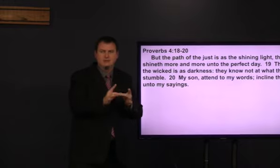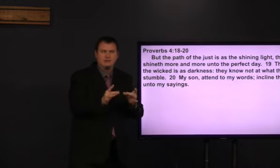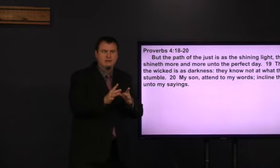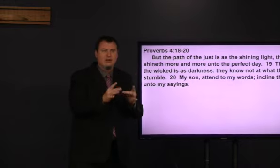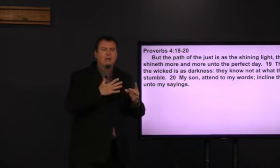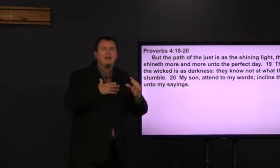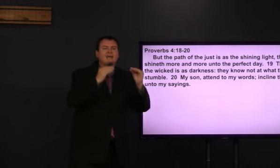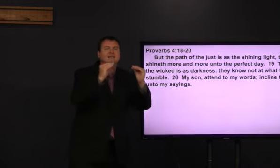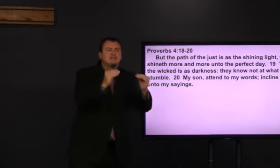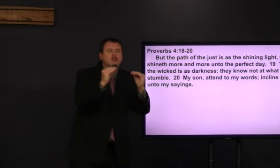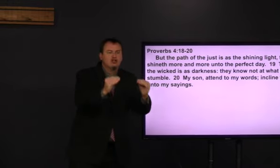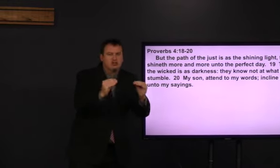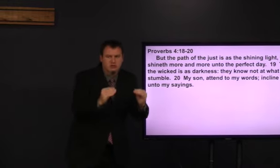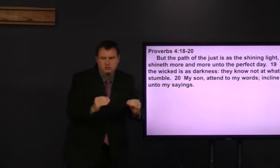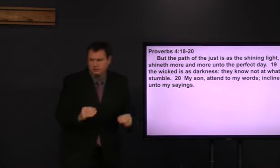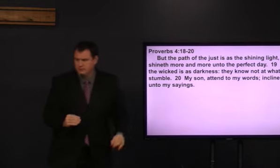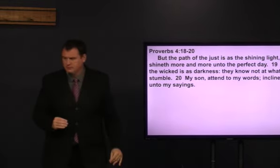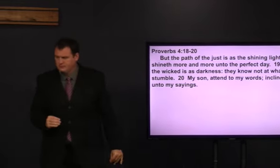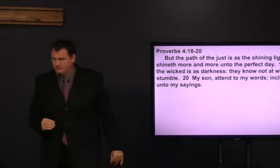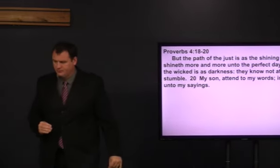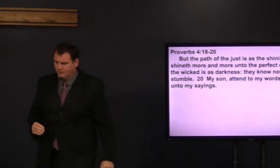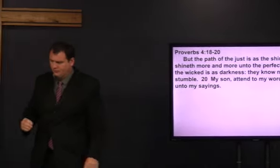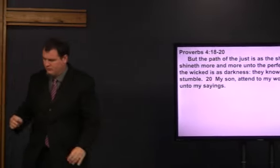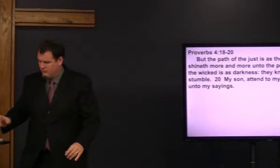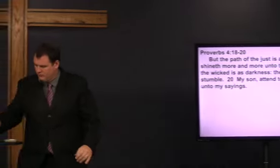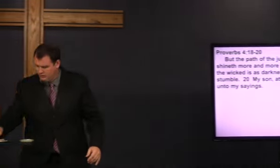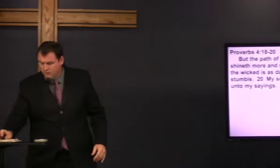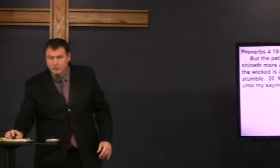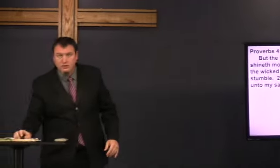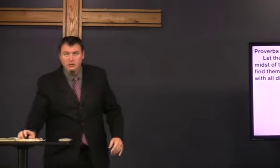Sayings, my teaching,